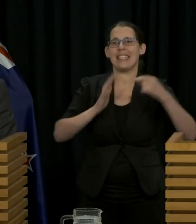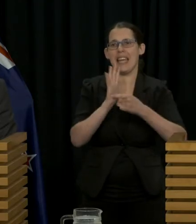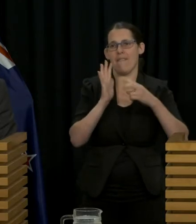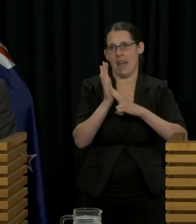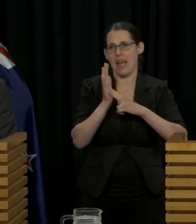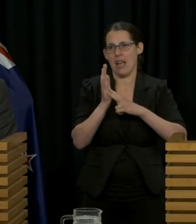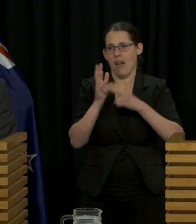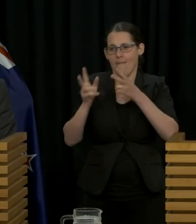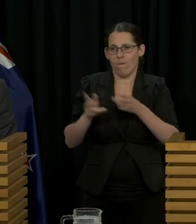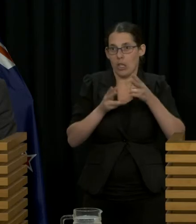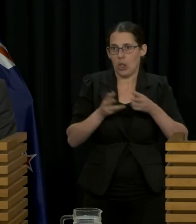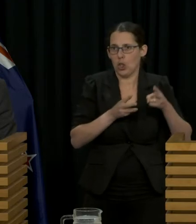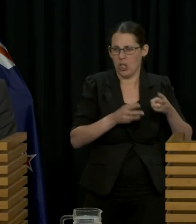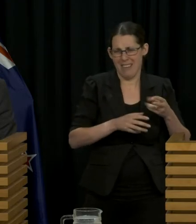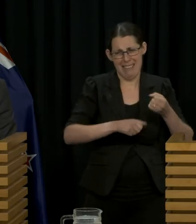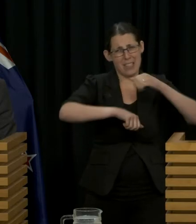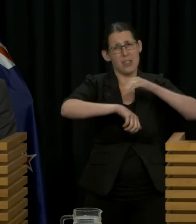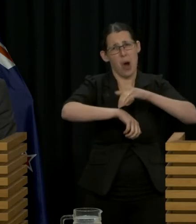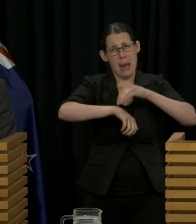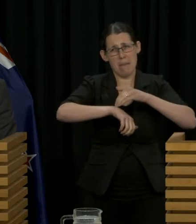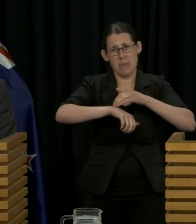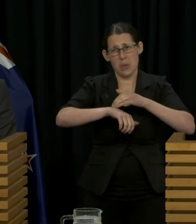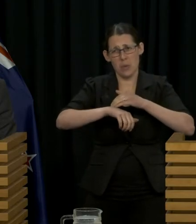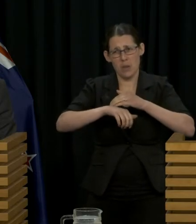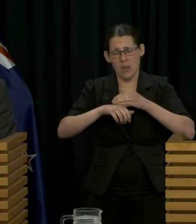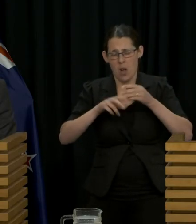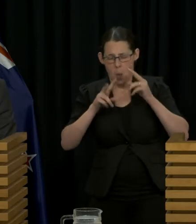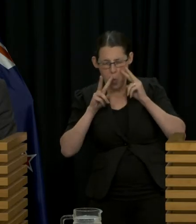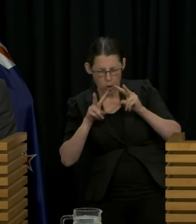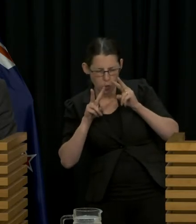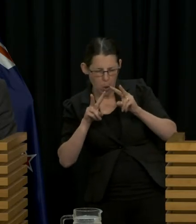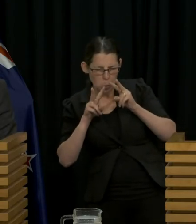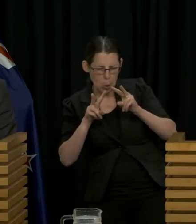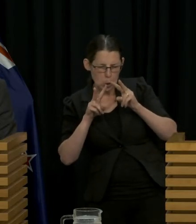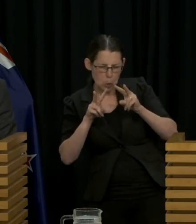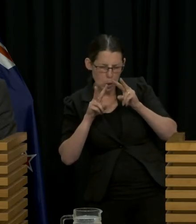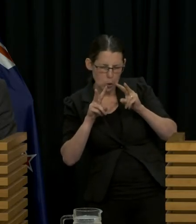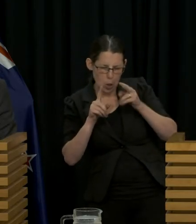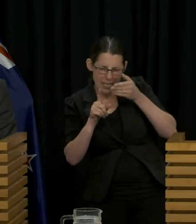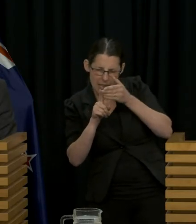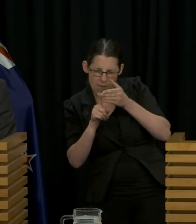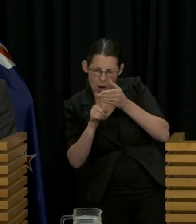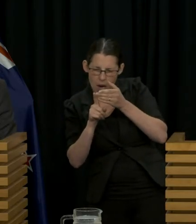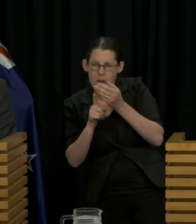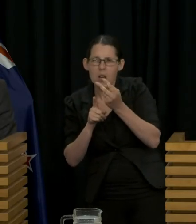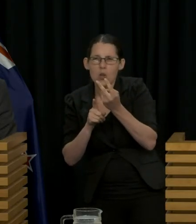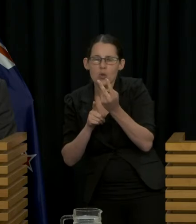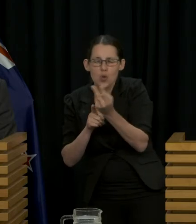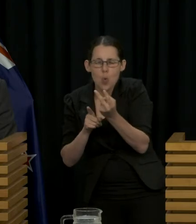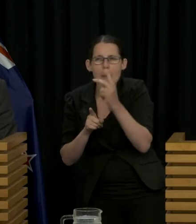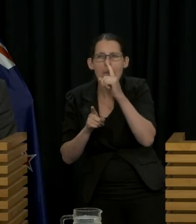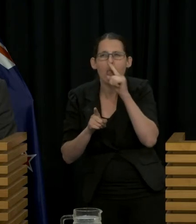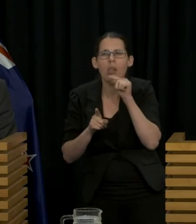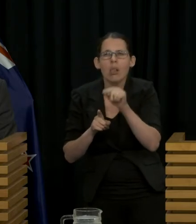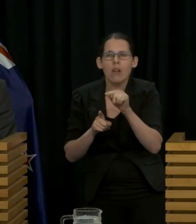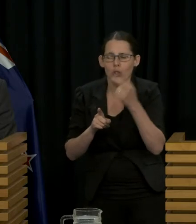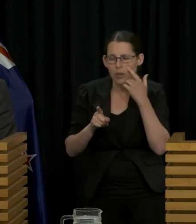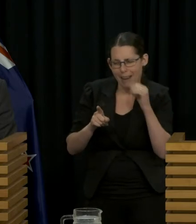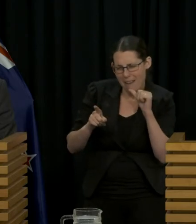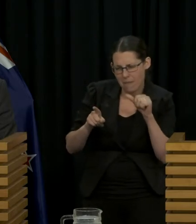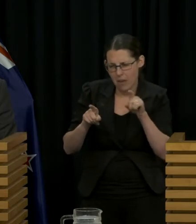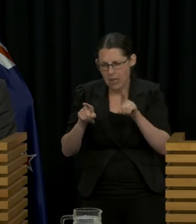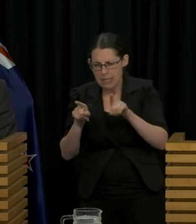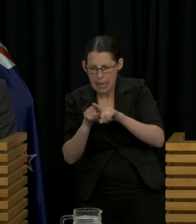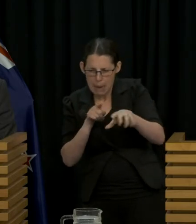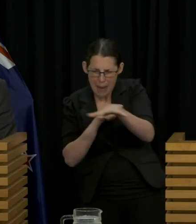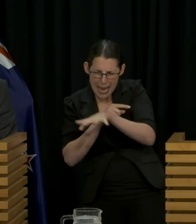through and identify exactly the 2 people just to see if there was any opportunity where they were in proximity to each other. So all of that